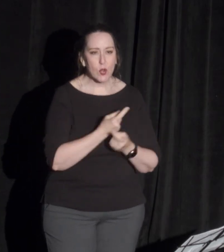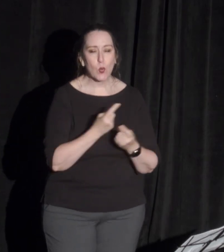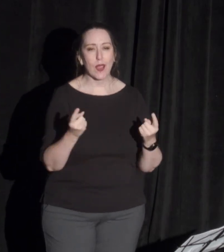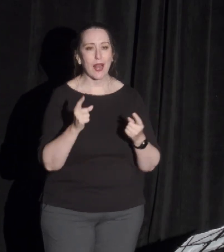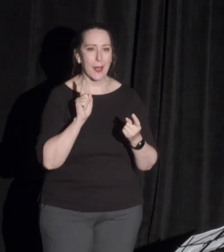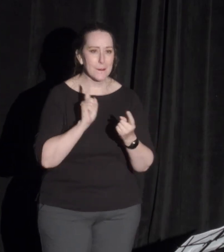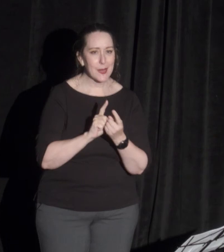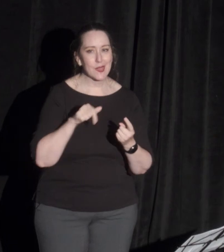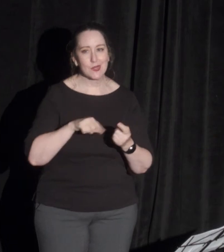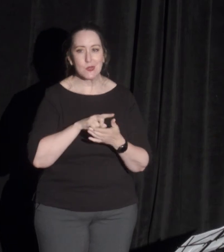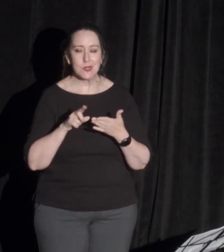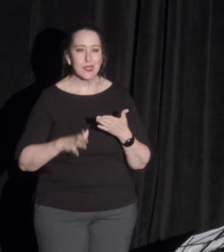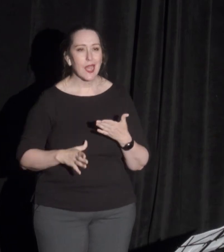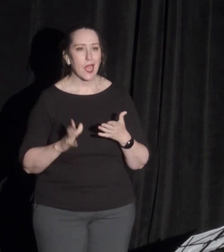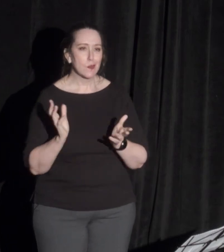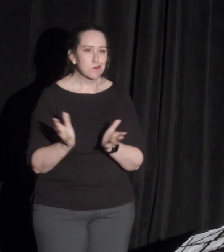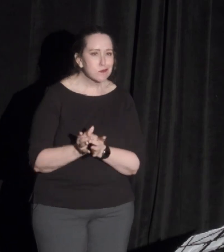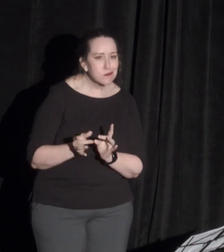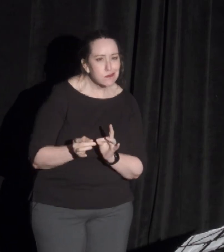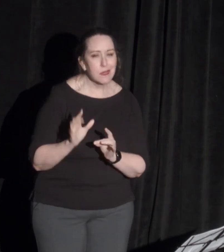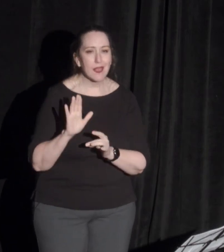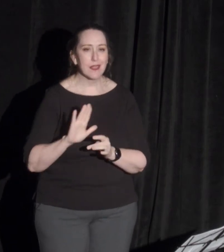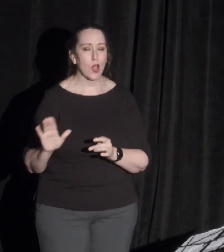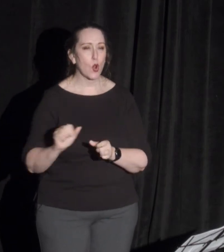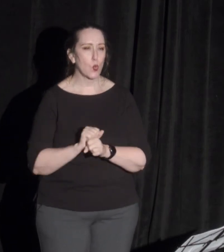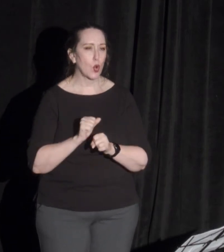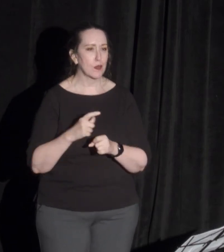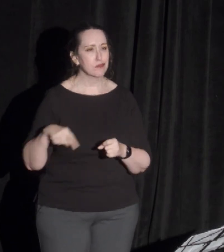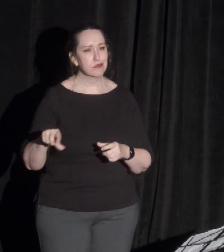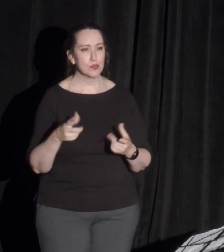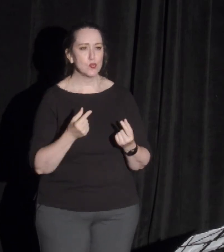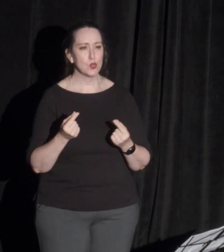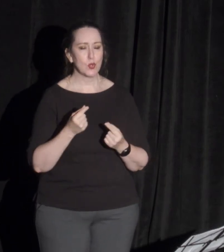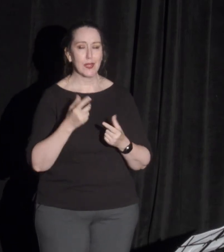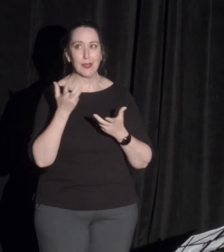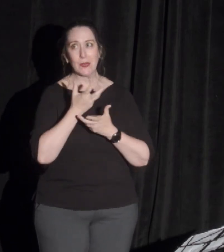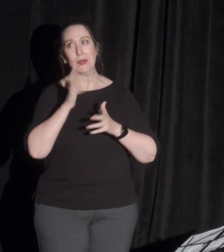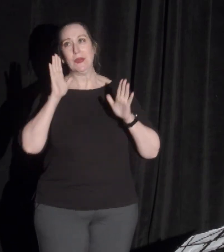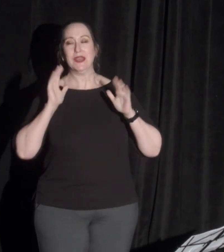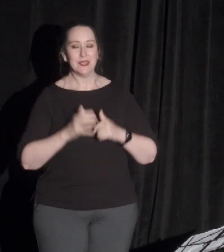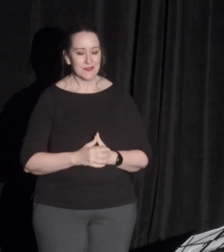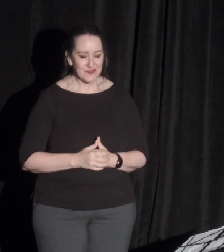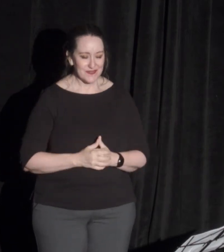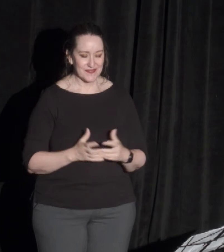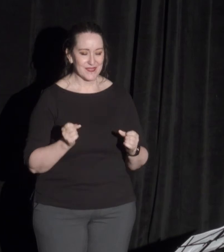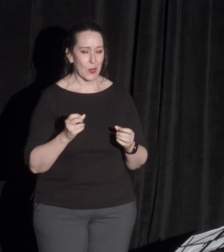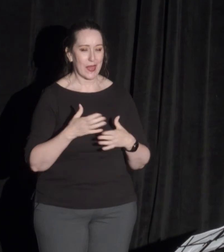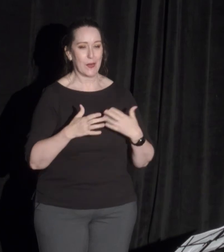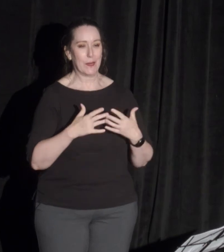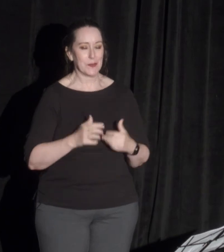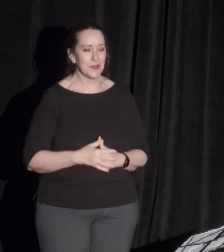weekend who's talked about their work and what they do. It's just, oh, it's so incredible. All right, so anyways,